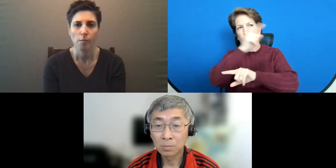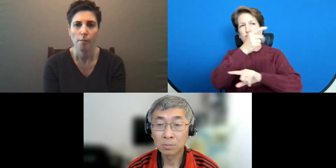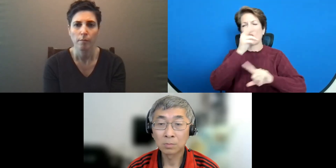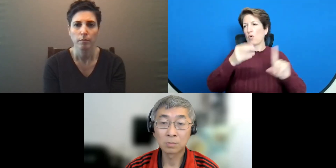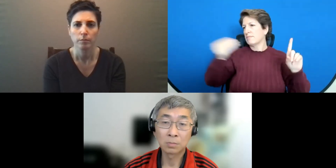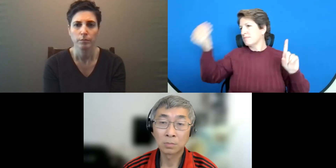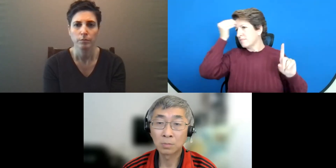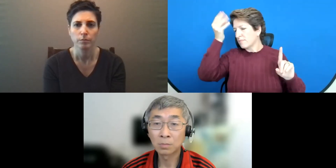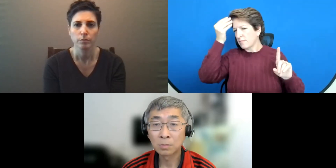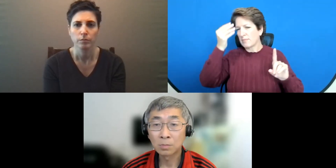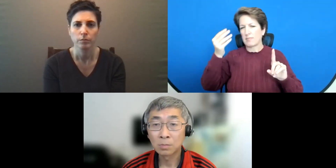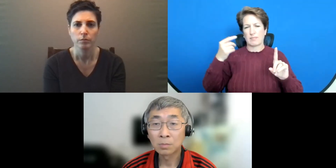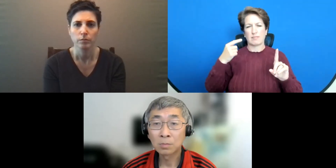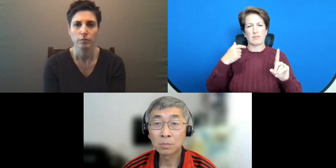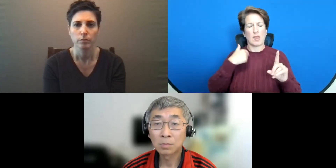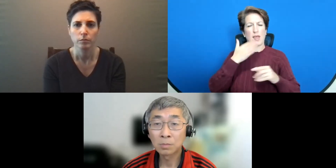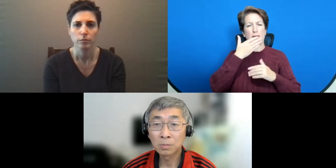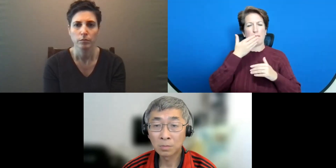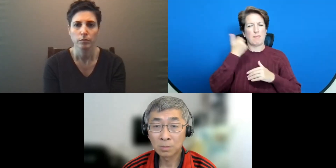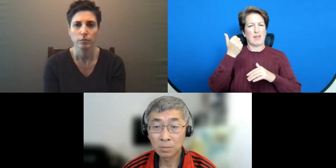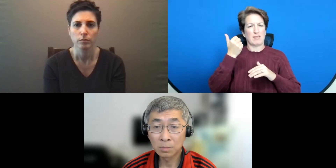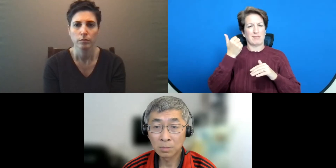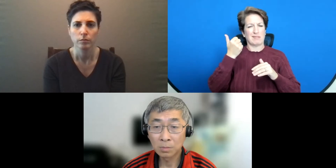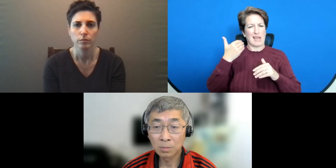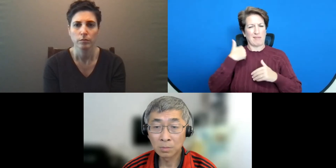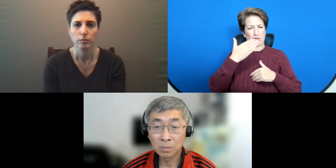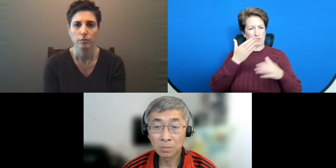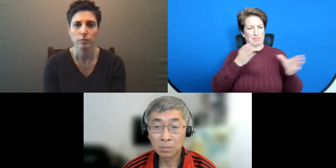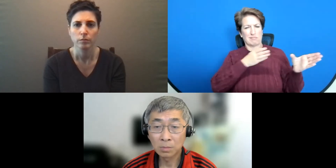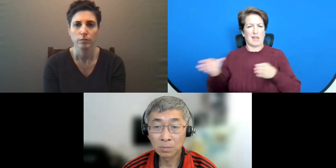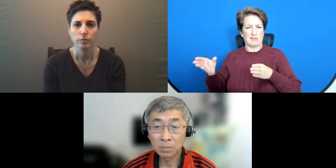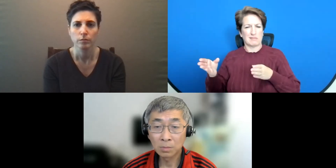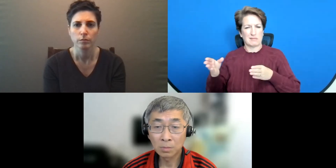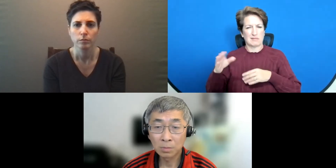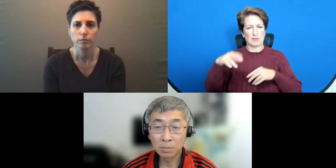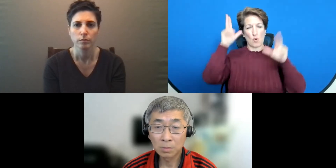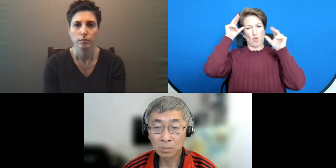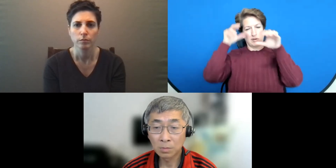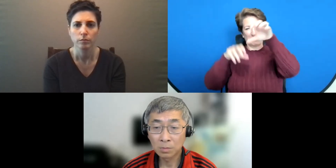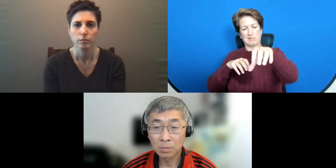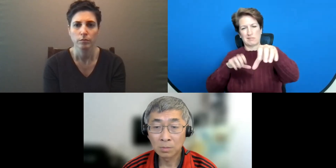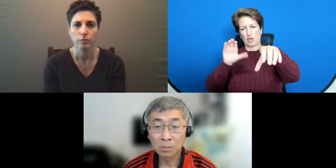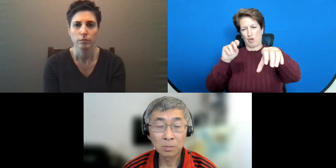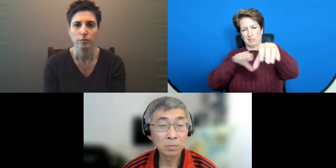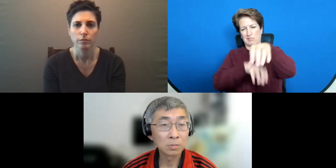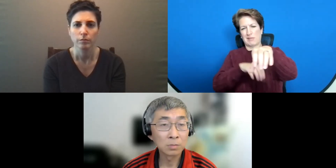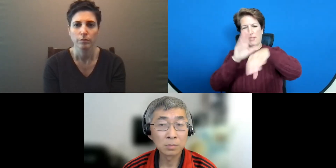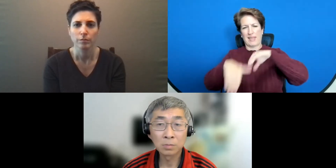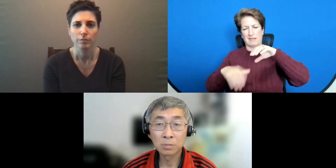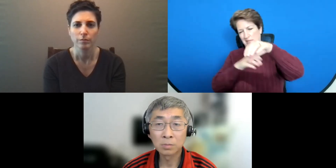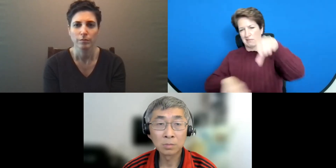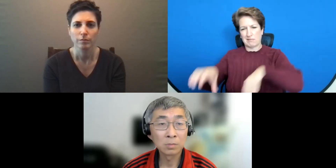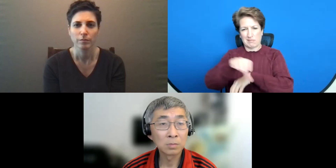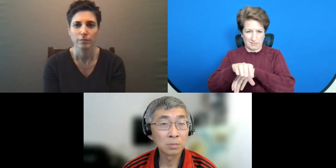horse ahead of the cart rather than the cart ahead of the horse, only so that you can get maximum benefit